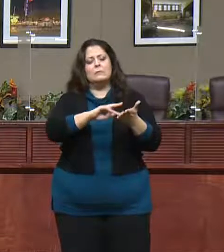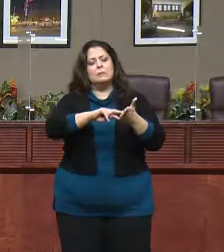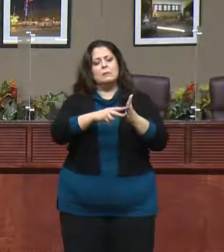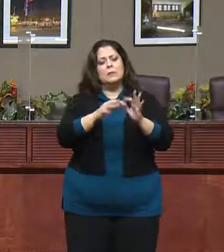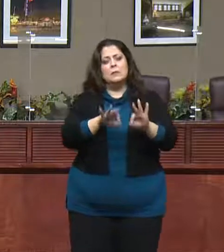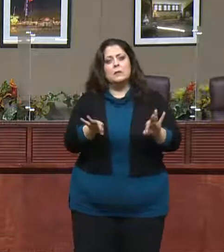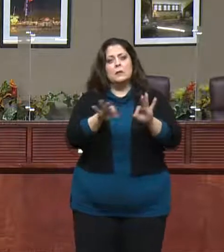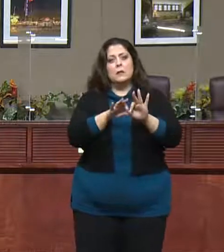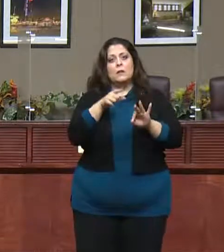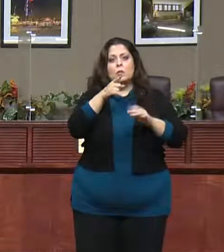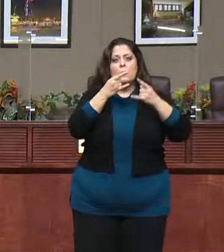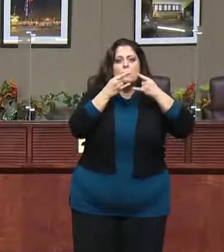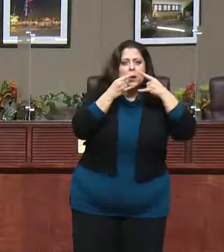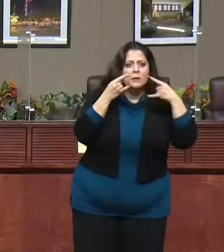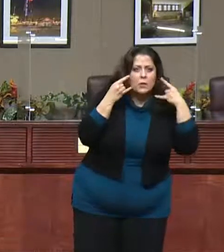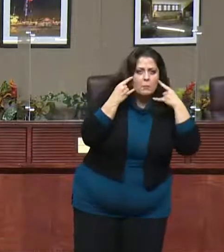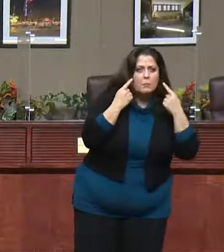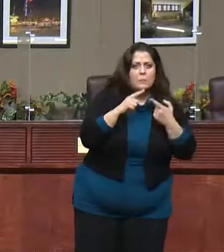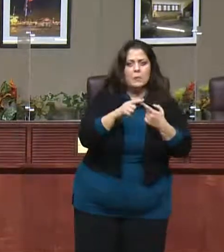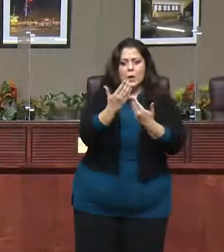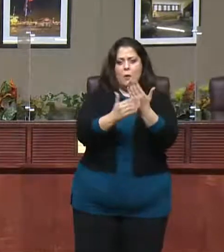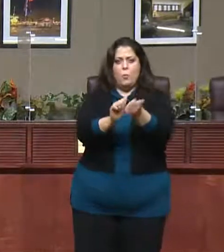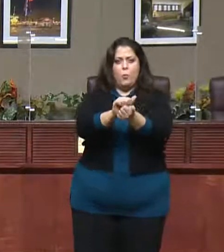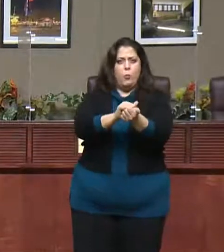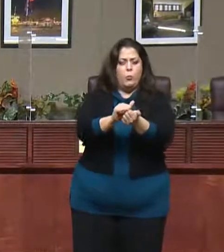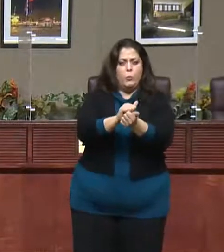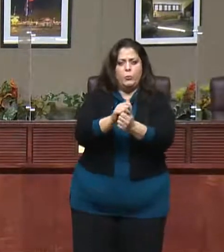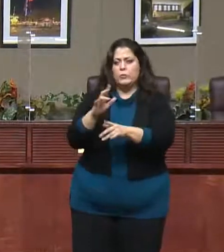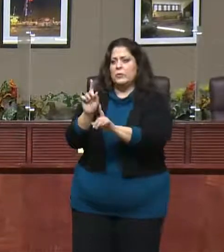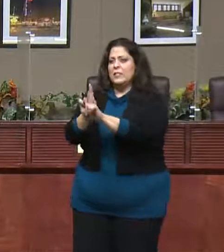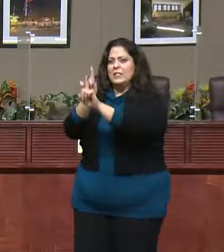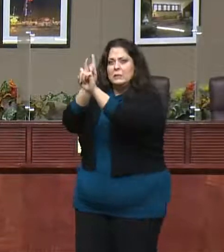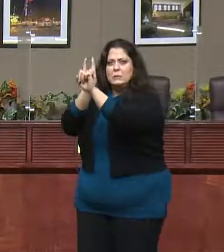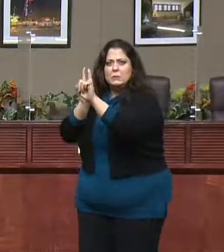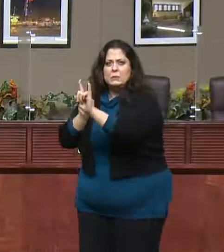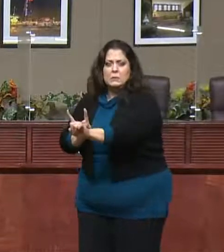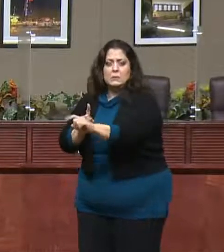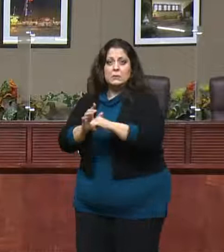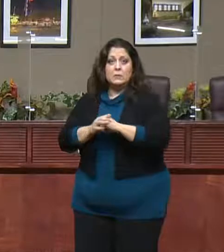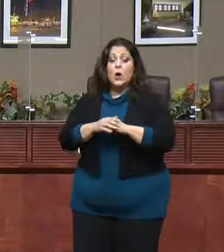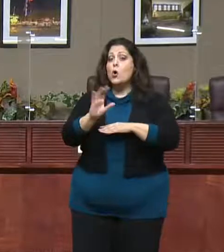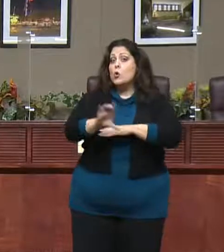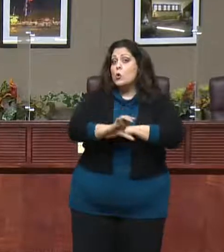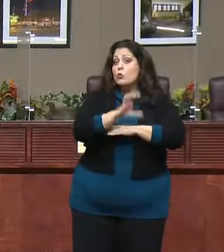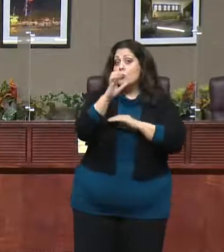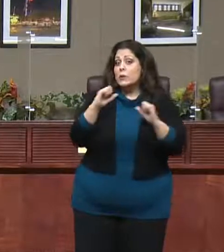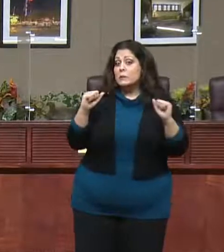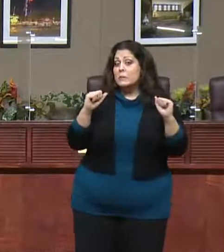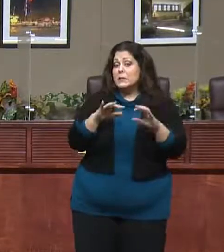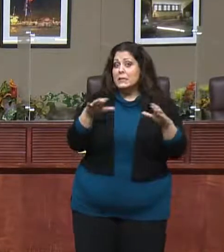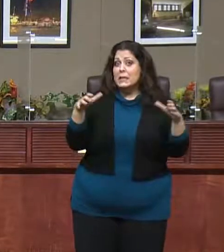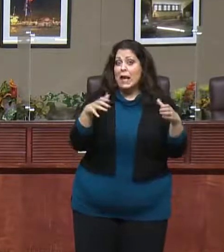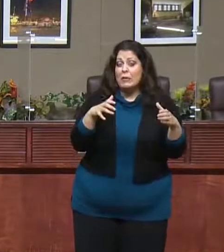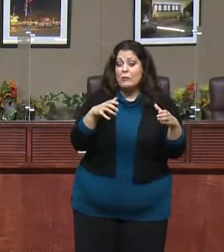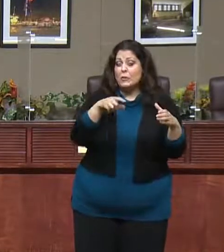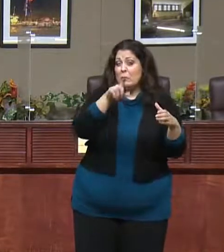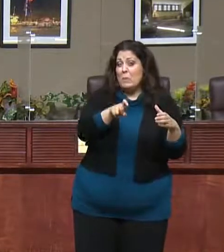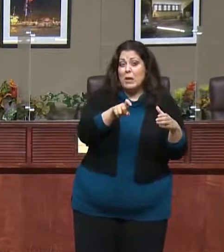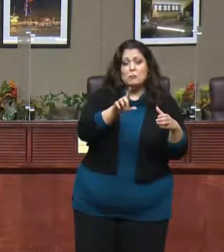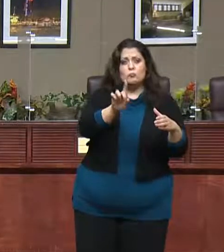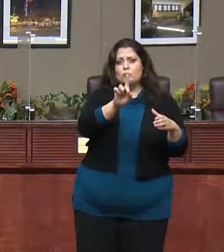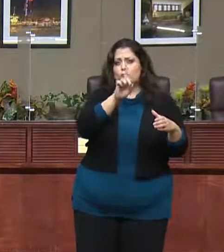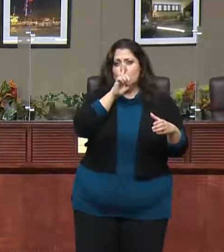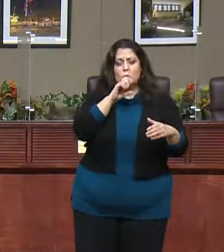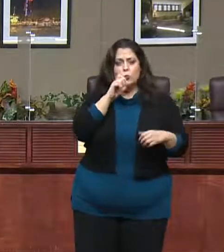hands, watch your distance. Do not have Christmas gatherings if you don't have to. And if you